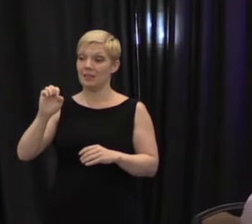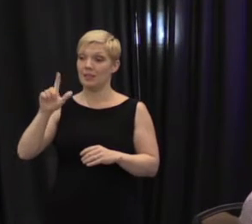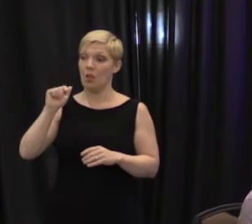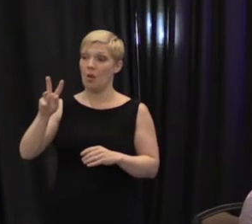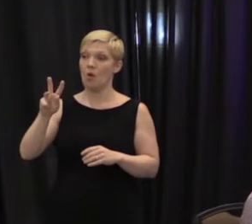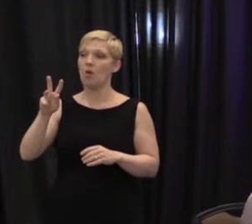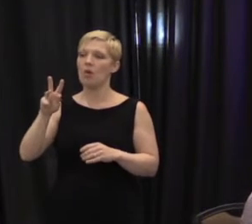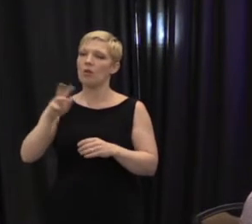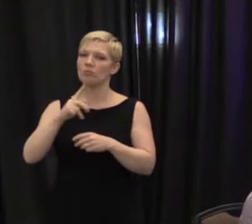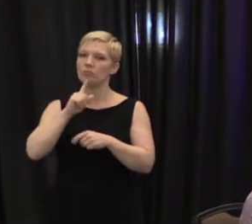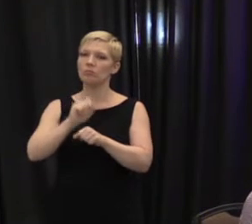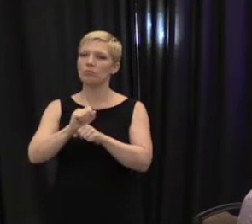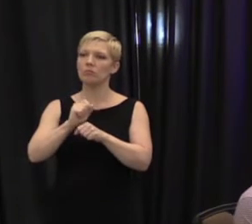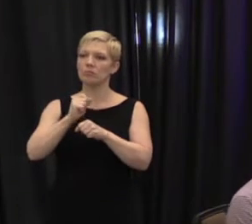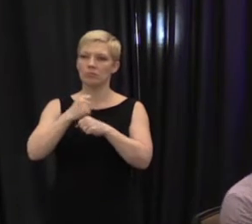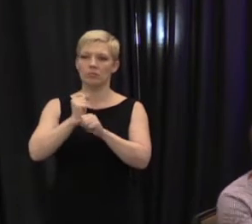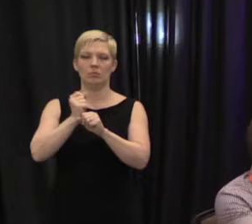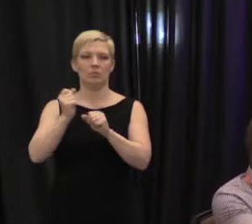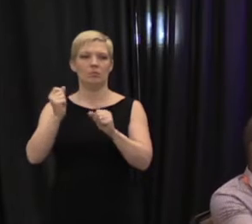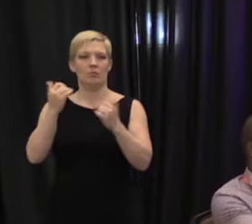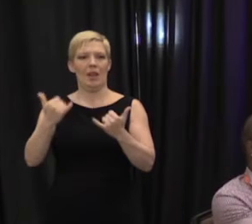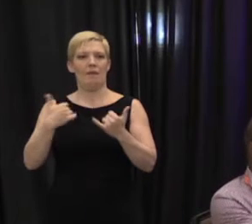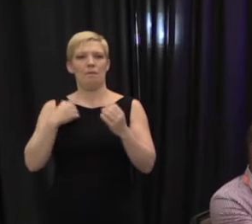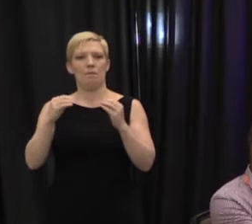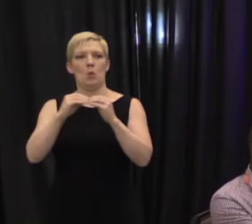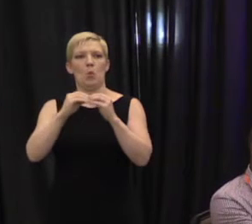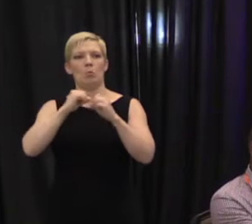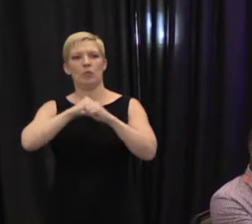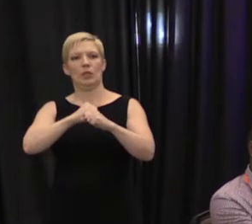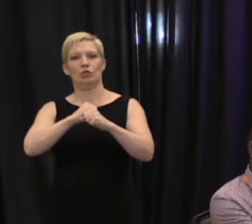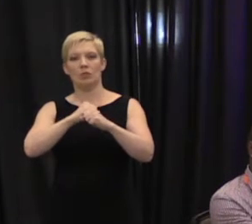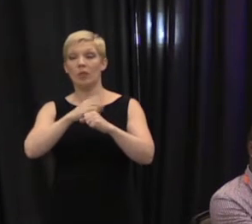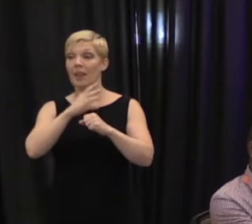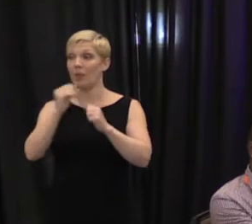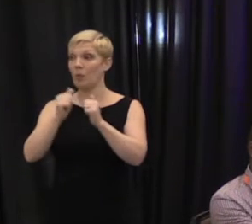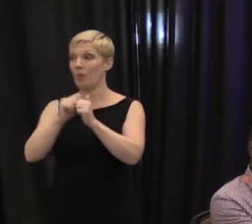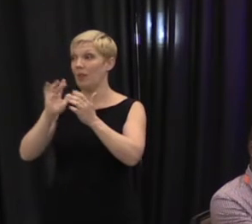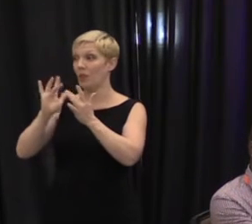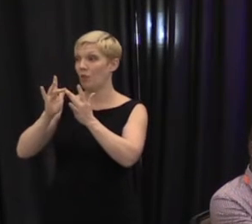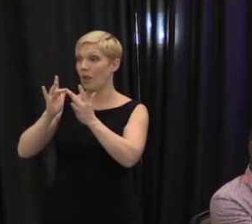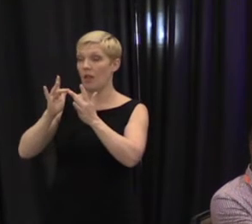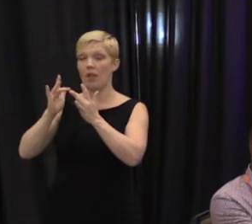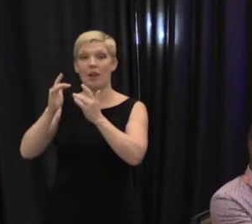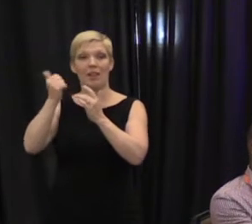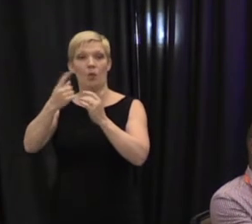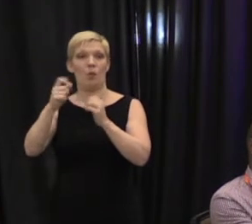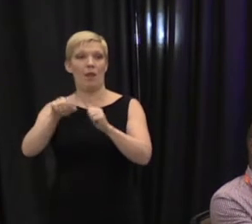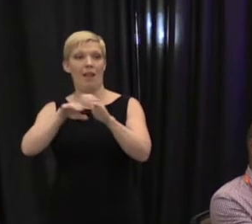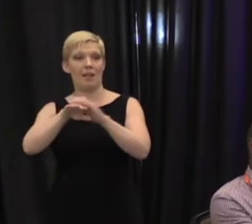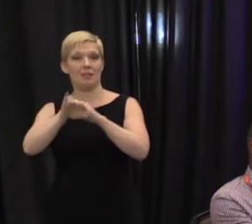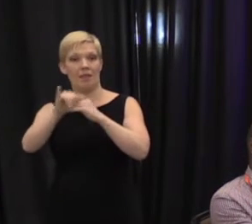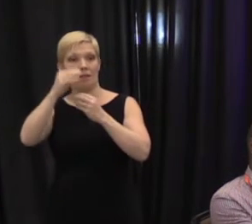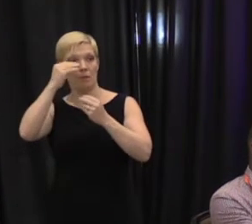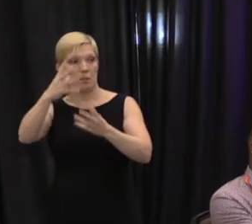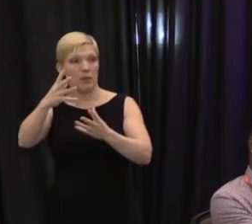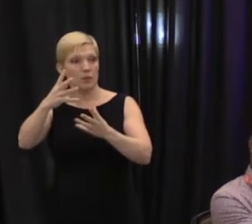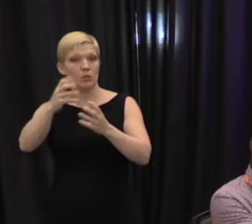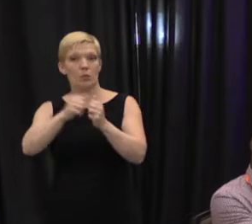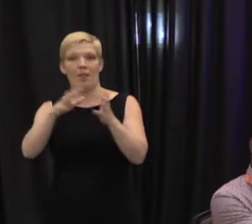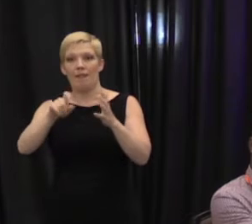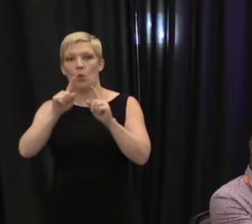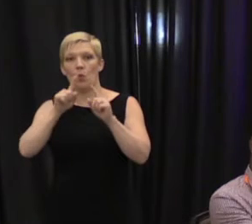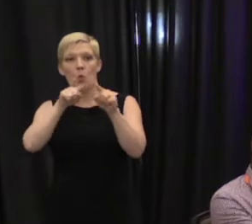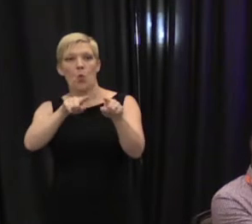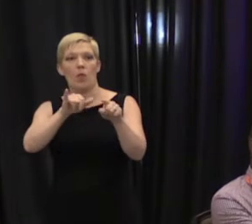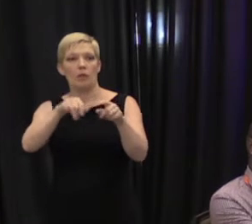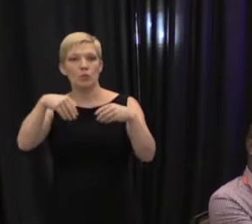greater protection, and the avenues of distribution, particularly with the internet, that anybody can access the information without having to go to a store,